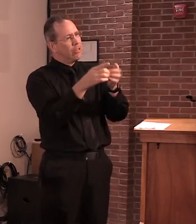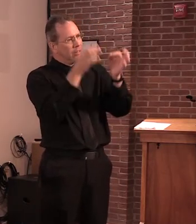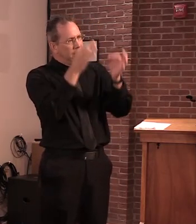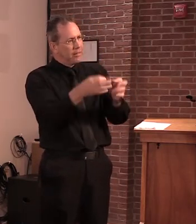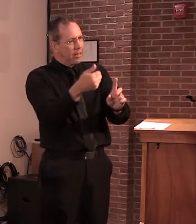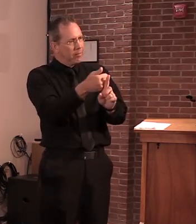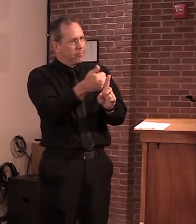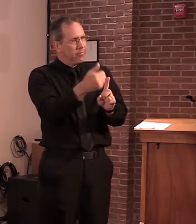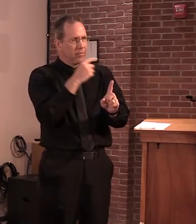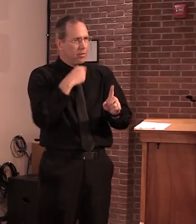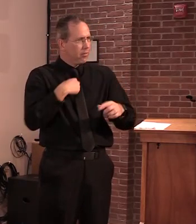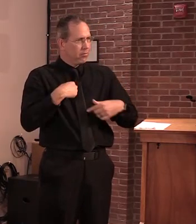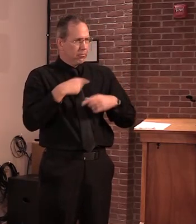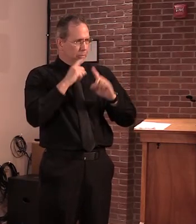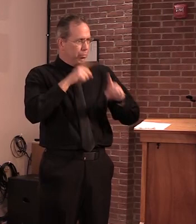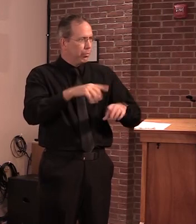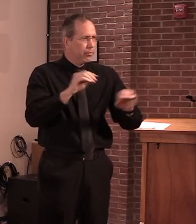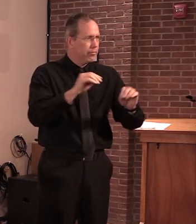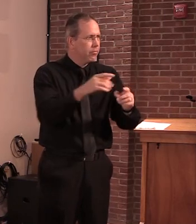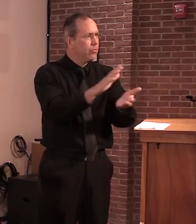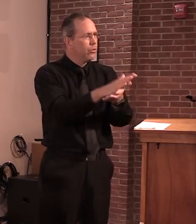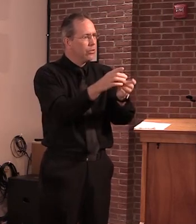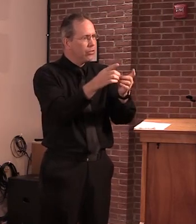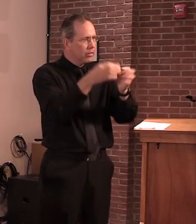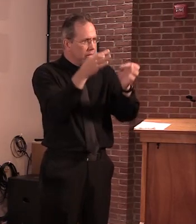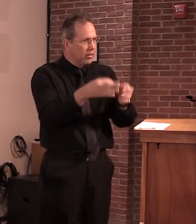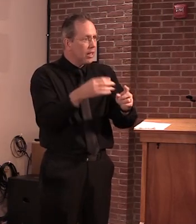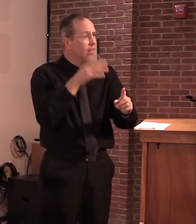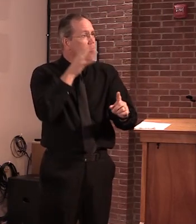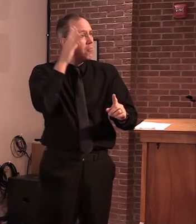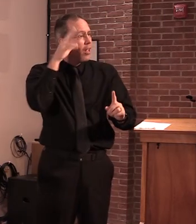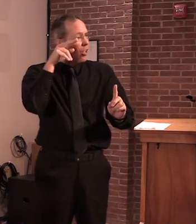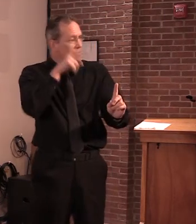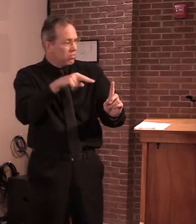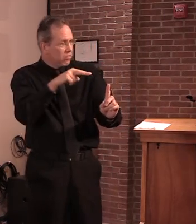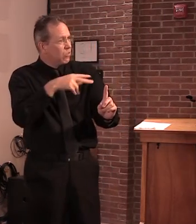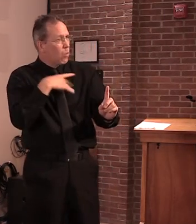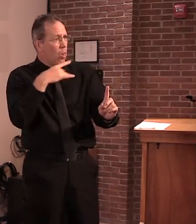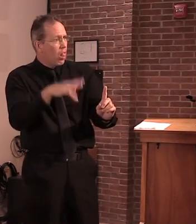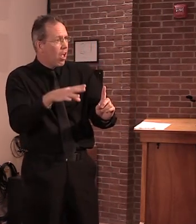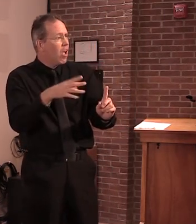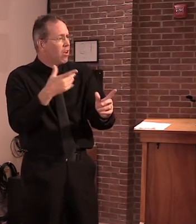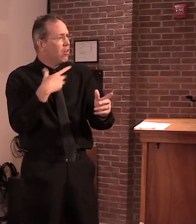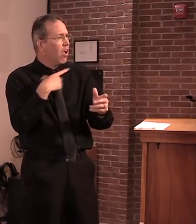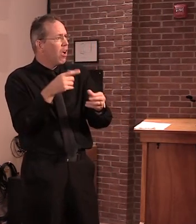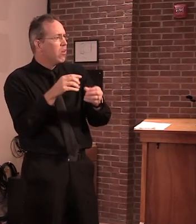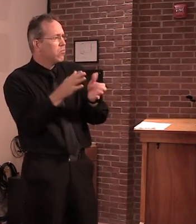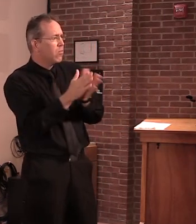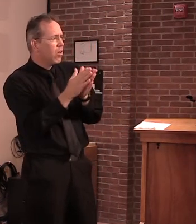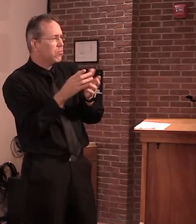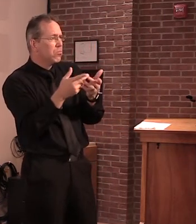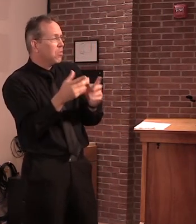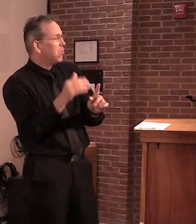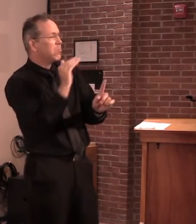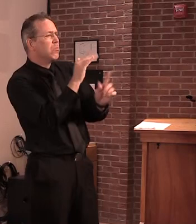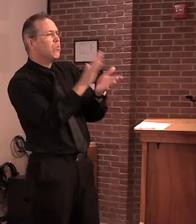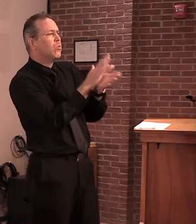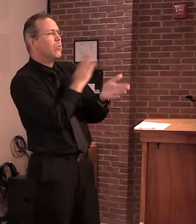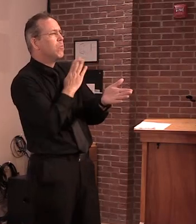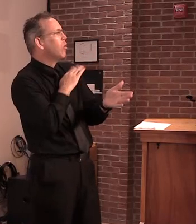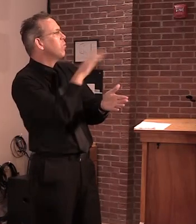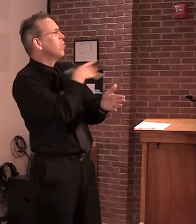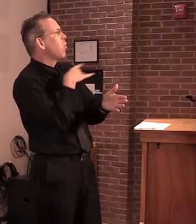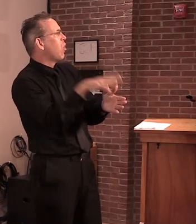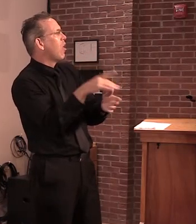work with their school boards to give input into whether that would work for them. And then parents ultimately have some options available to them and ultimately